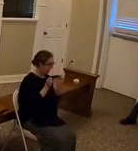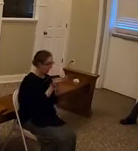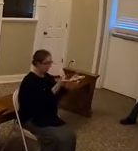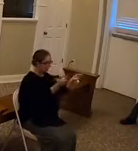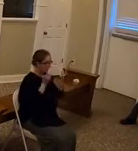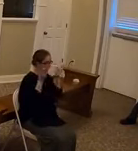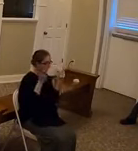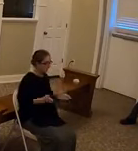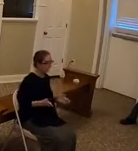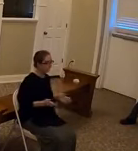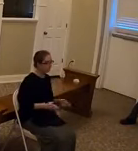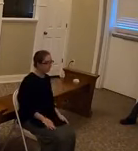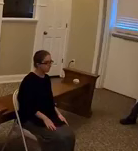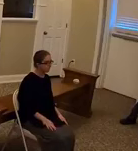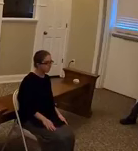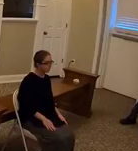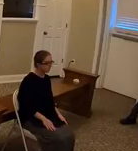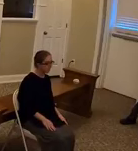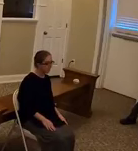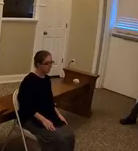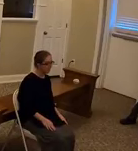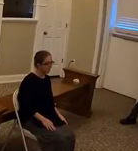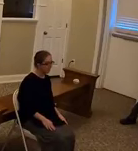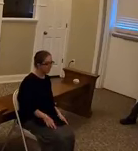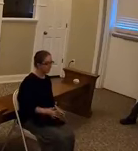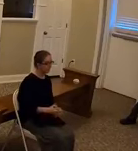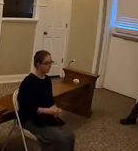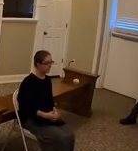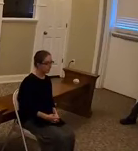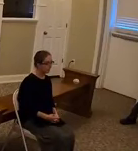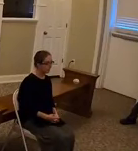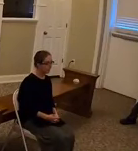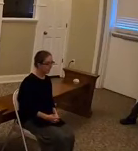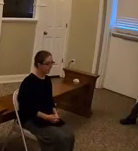heir. That's right. Jesus. Come on.